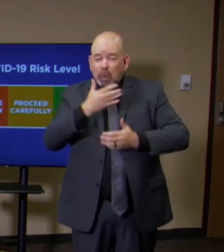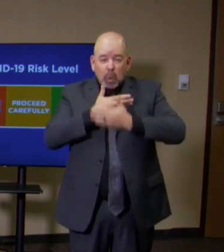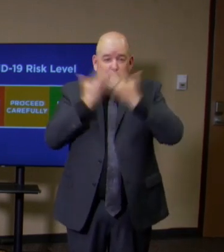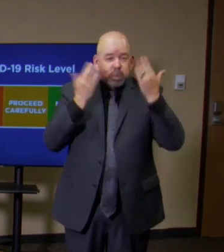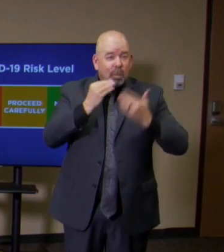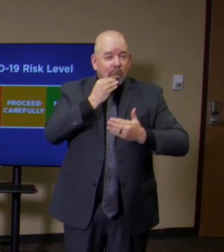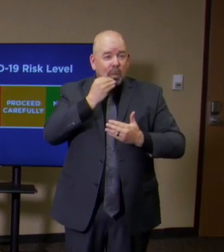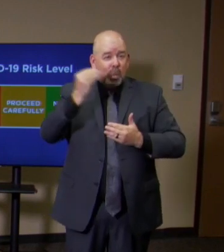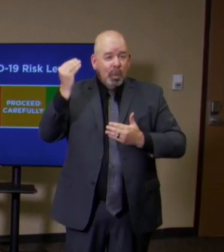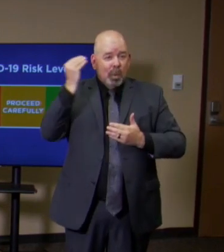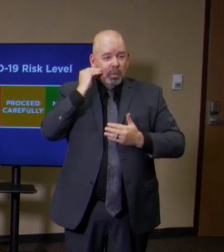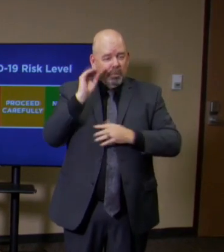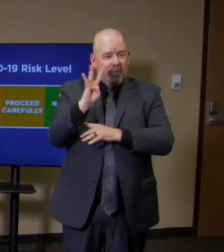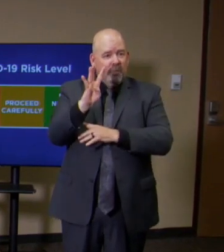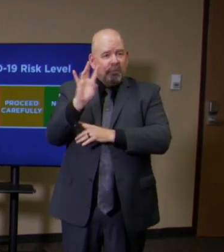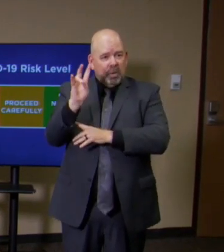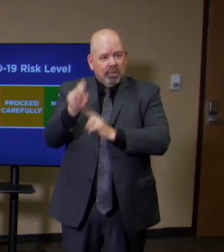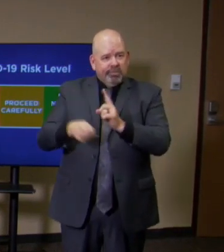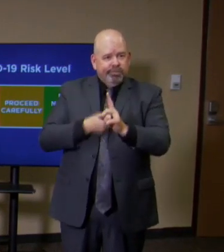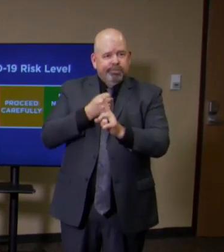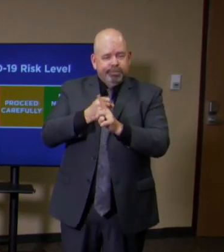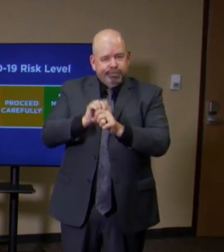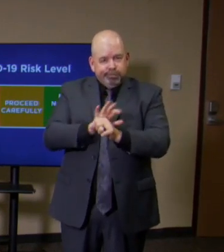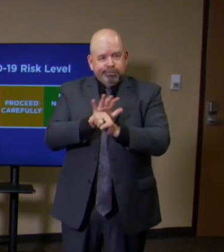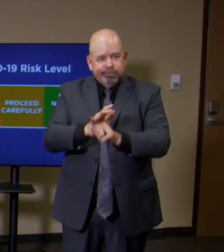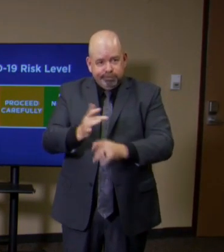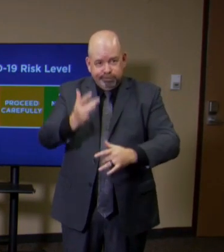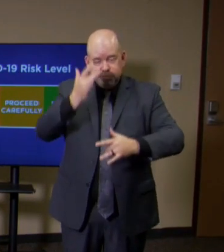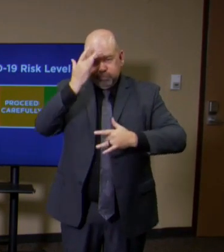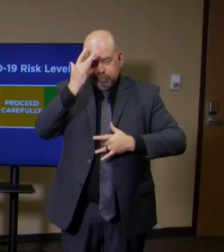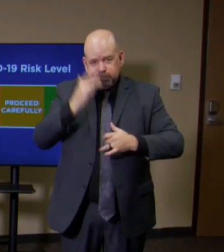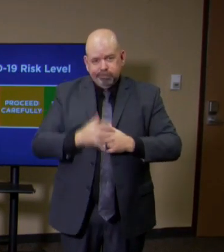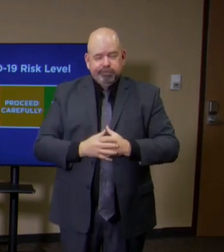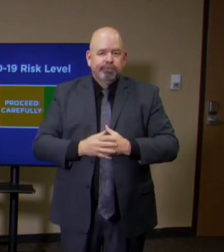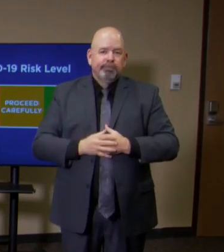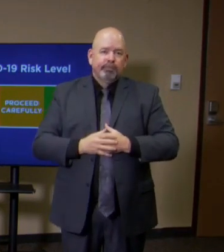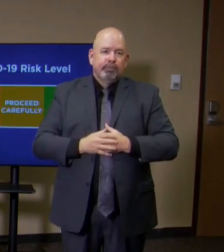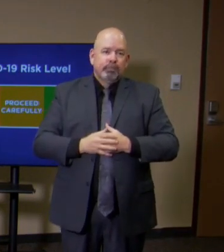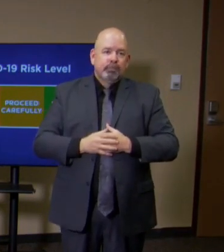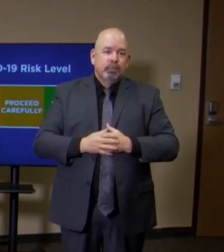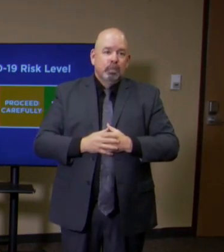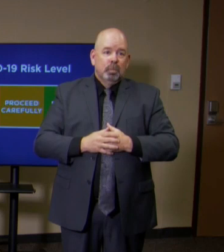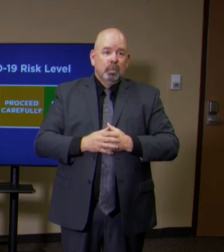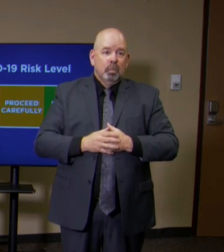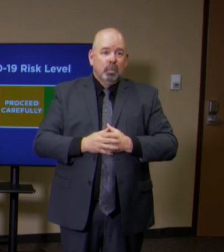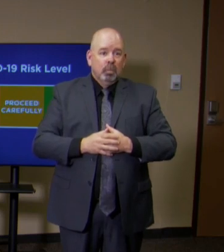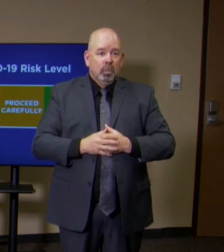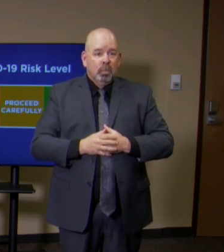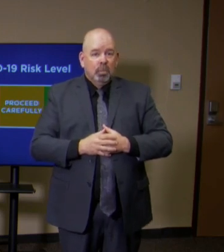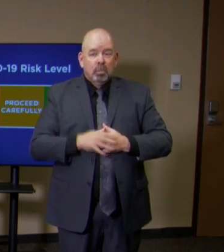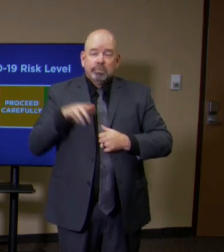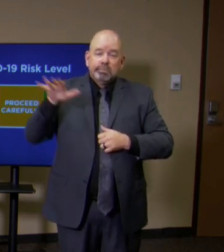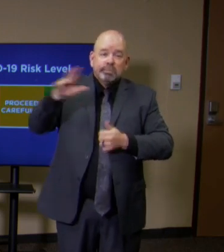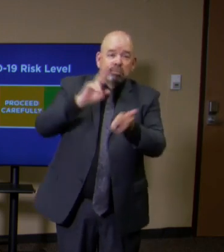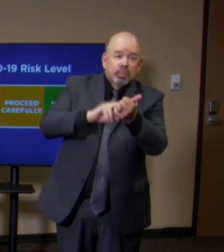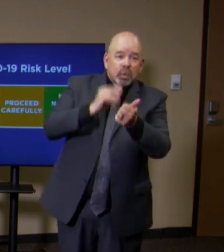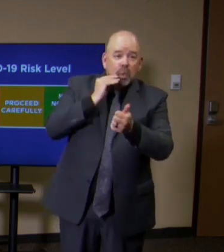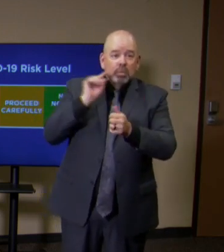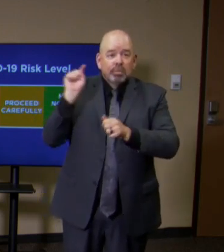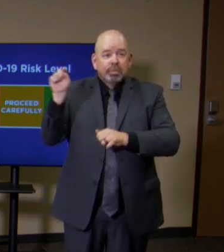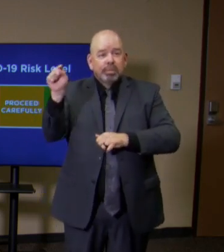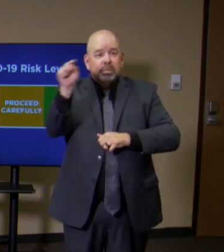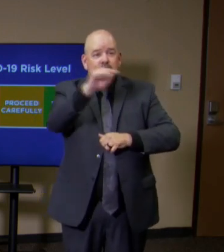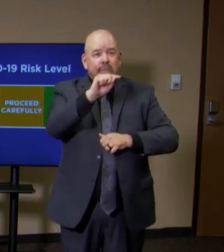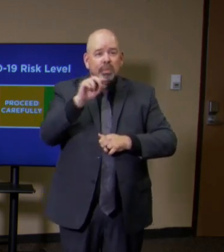Dallas Life. In terms of long-term care facilities, Monticello West has 42 residents or staff